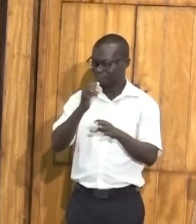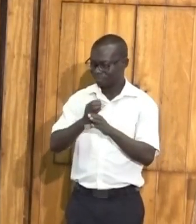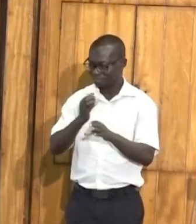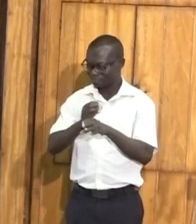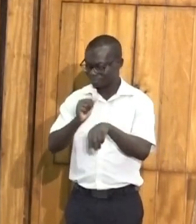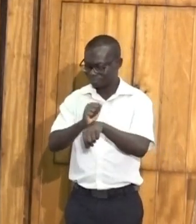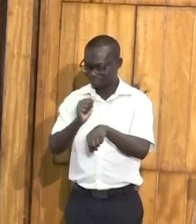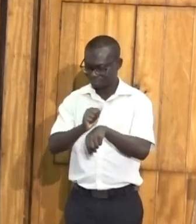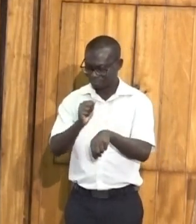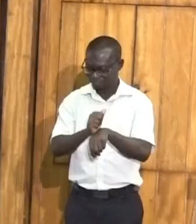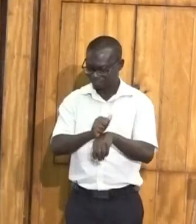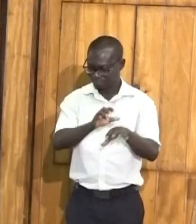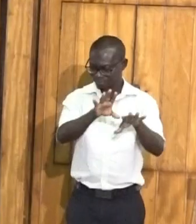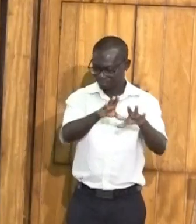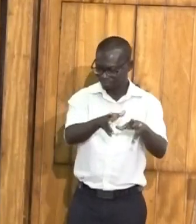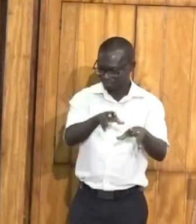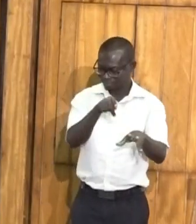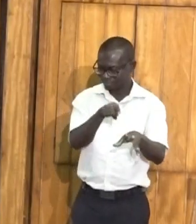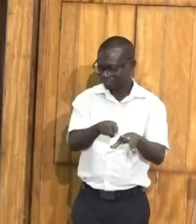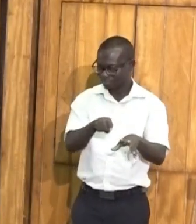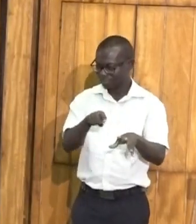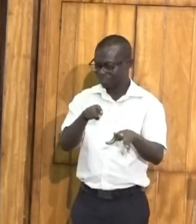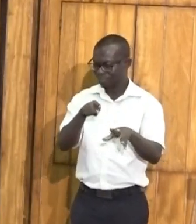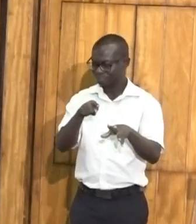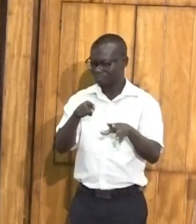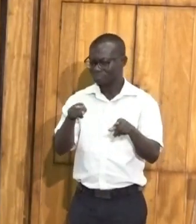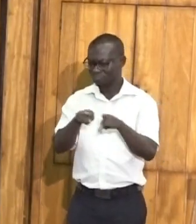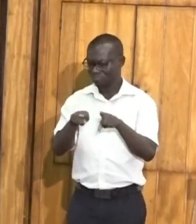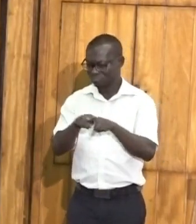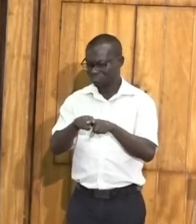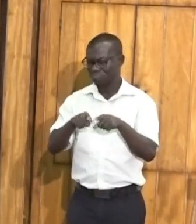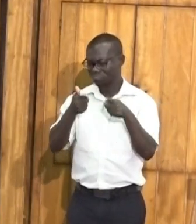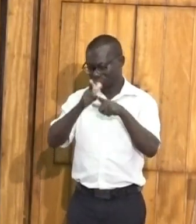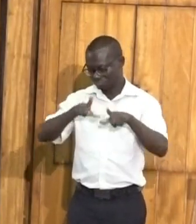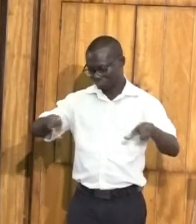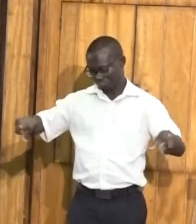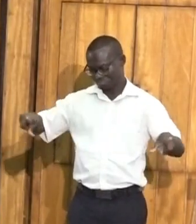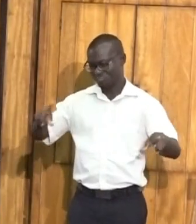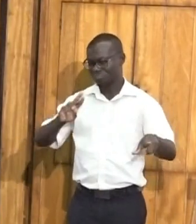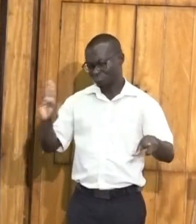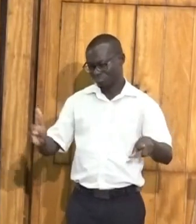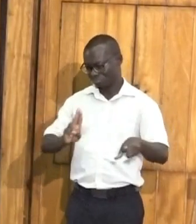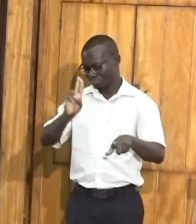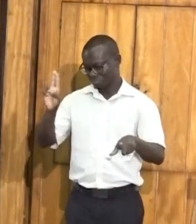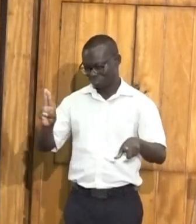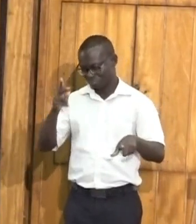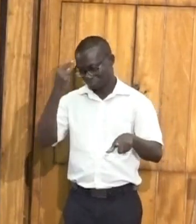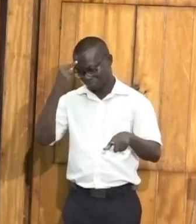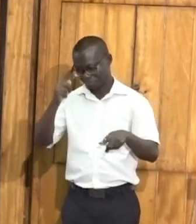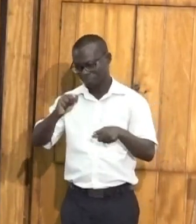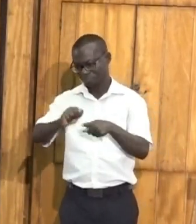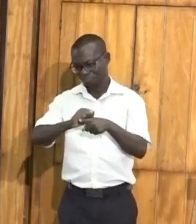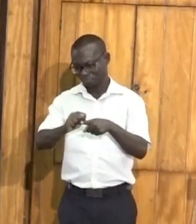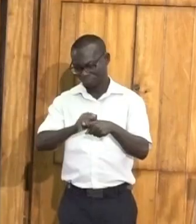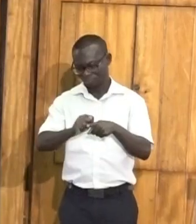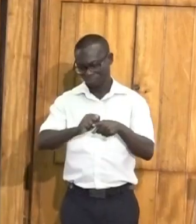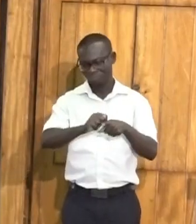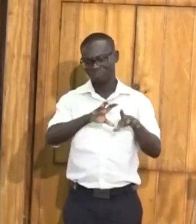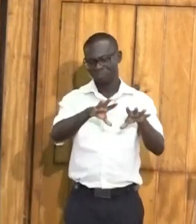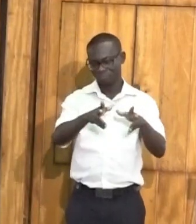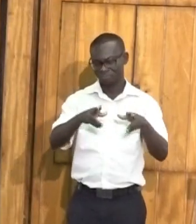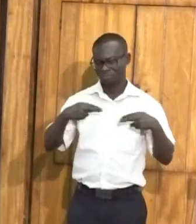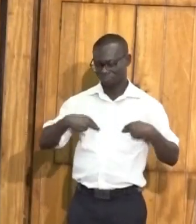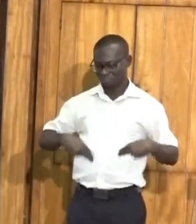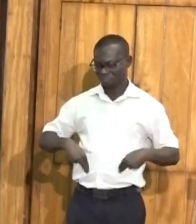And Jason did emphasize the fact that also the language that is being used for training community health workers. There is